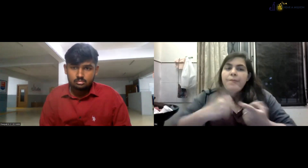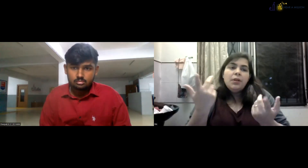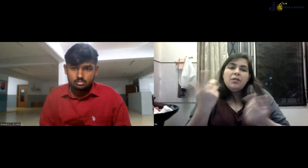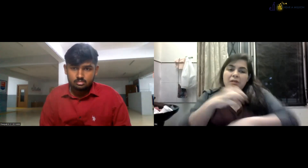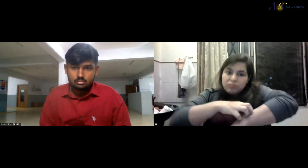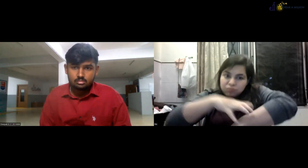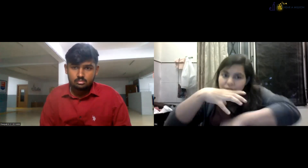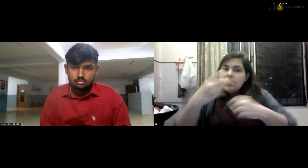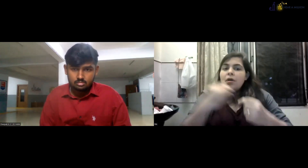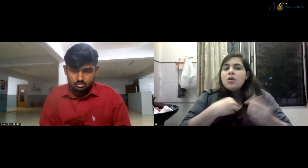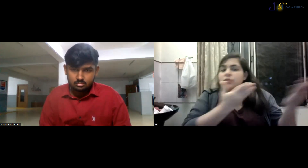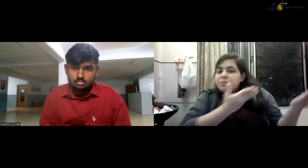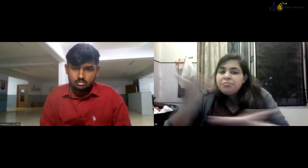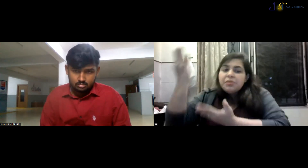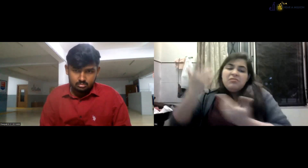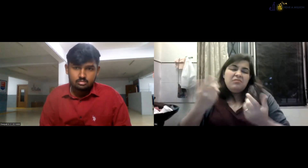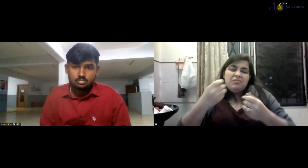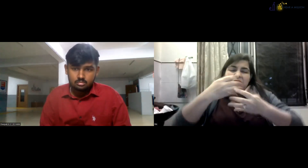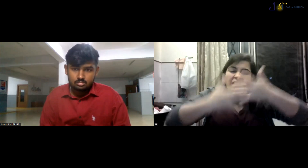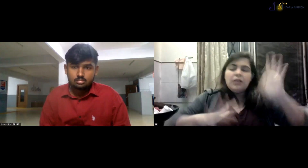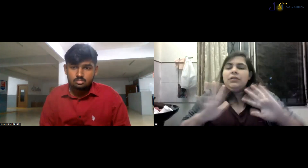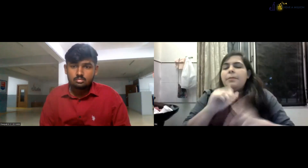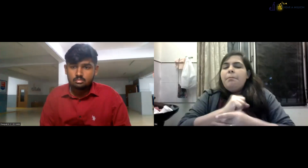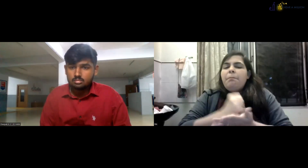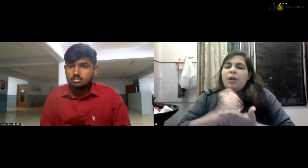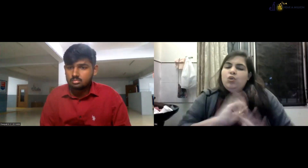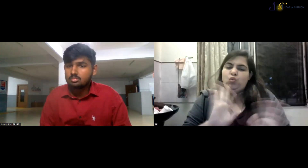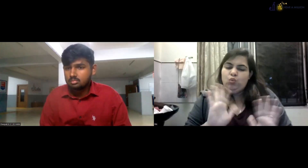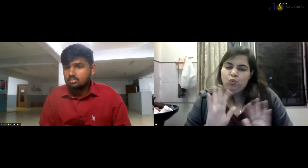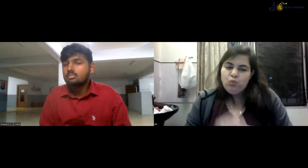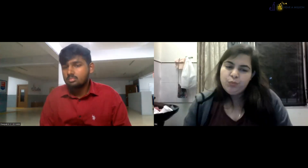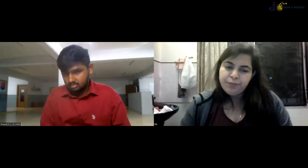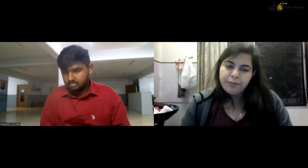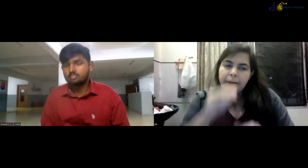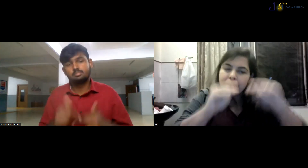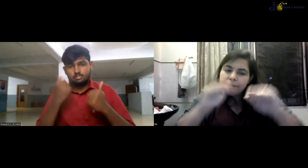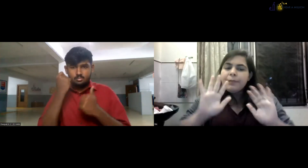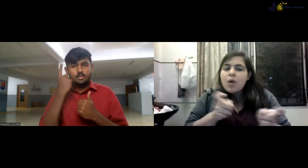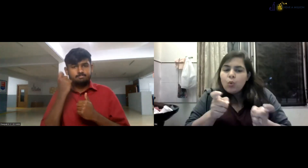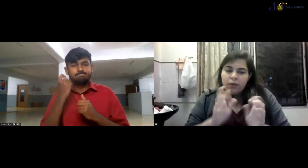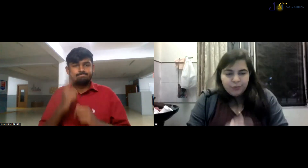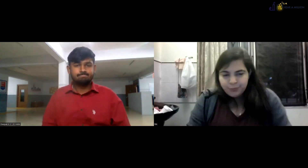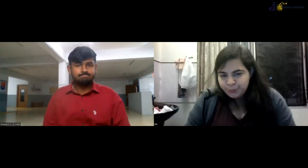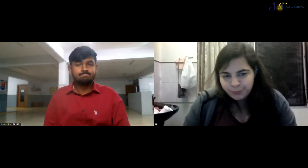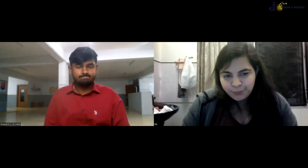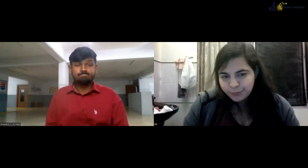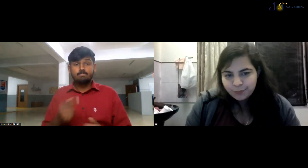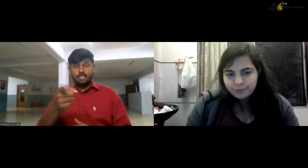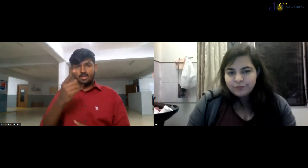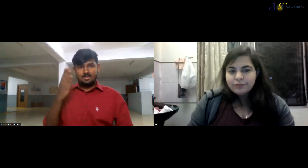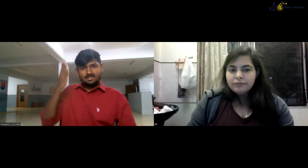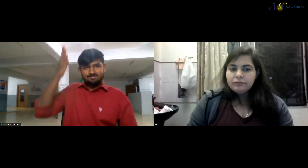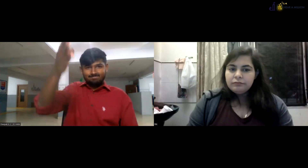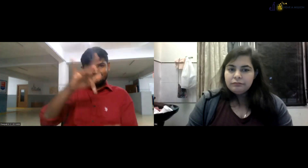can't. So you need to see whether you are allergic to any particular cuisines or not. Yeah, you need to figure out that thing.